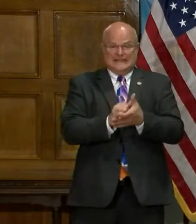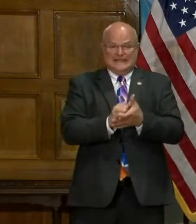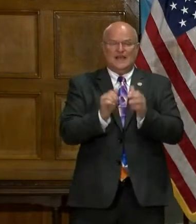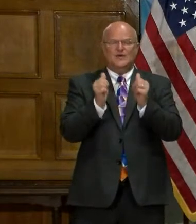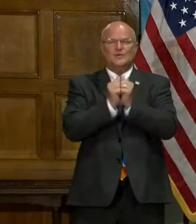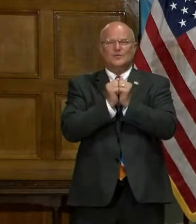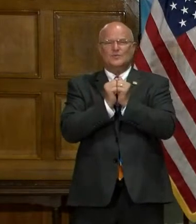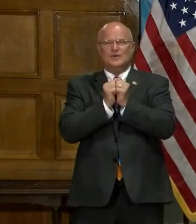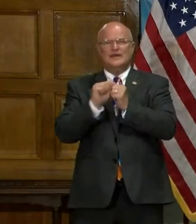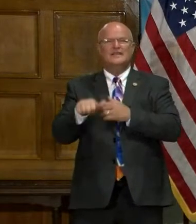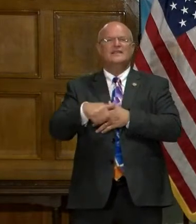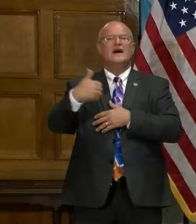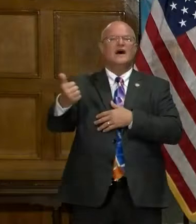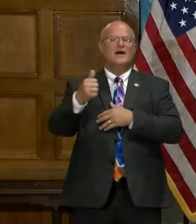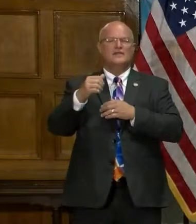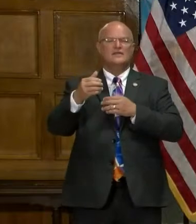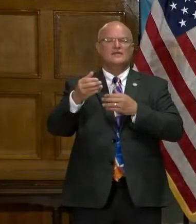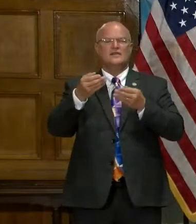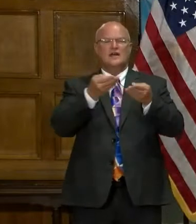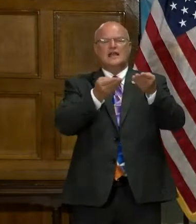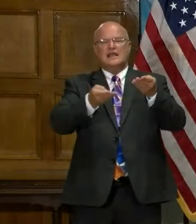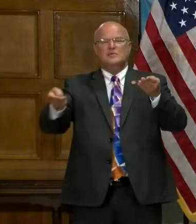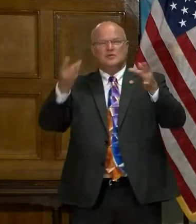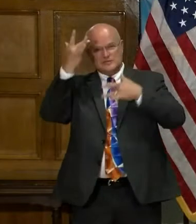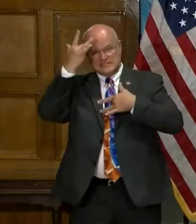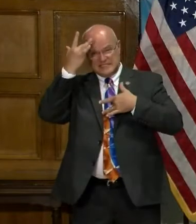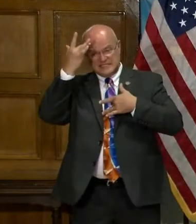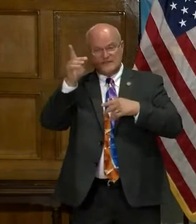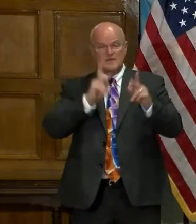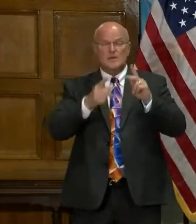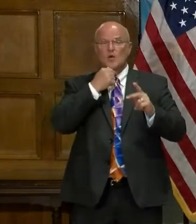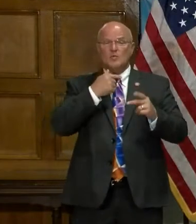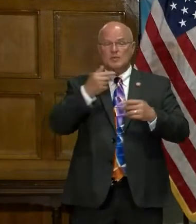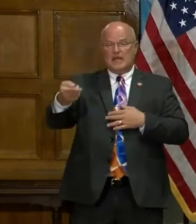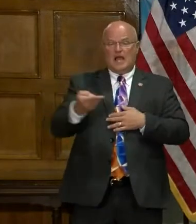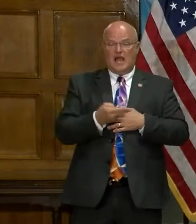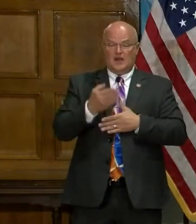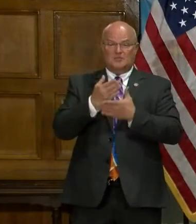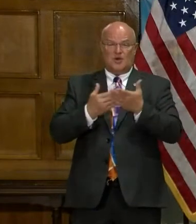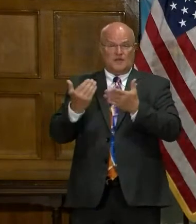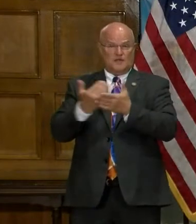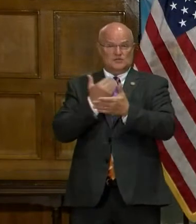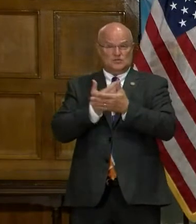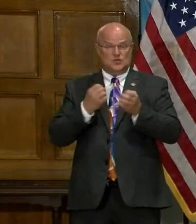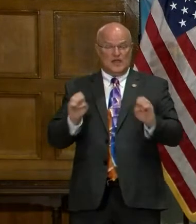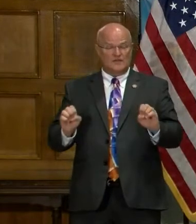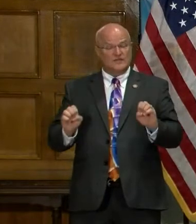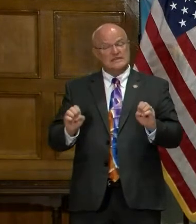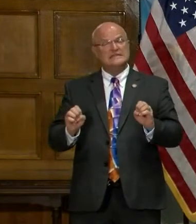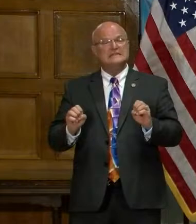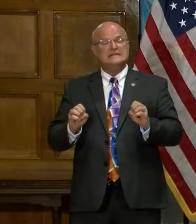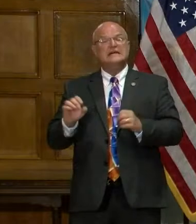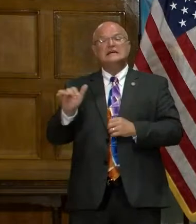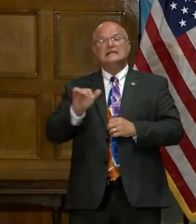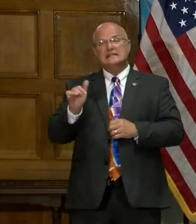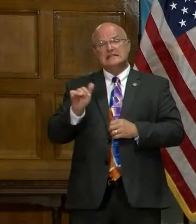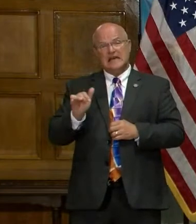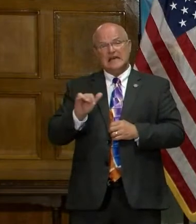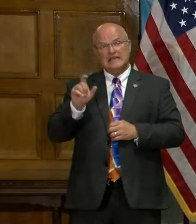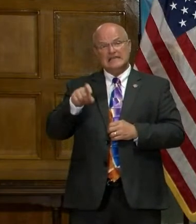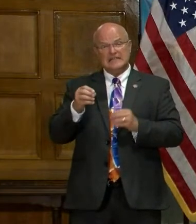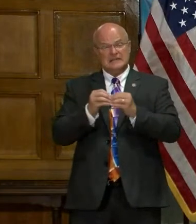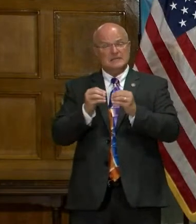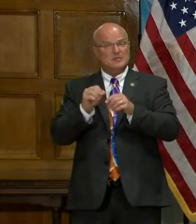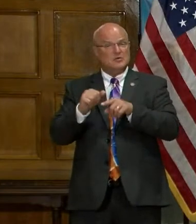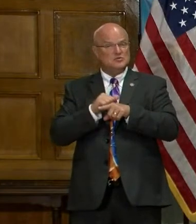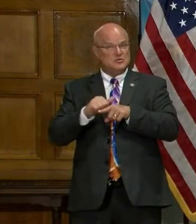that just with other communicable diseases. For people who will be hired as part of this new effort, likely they'll need a little